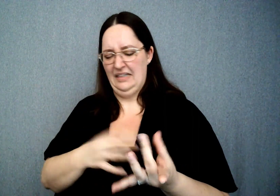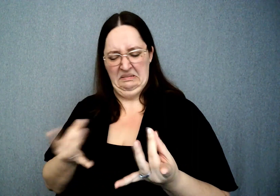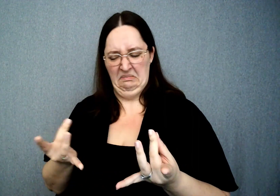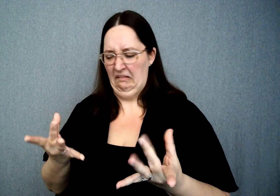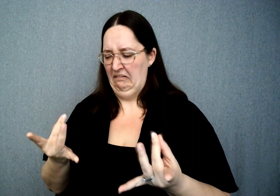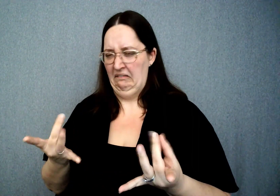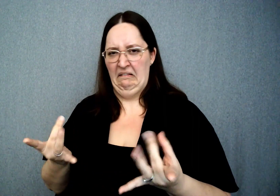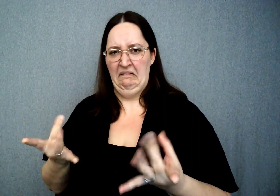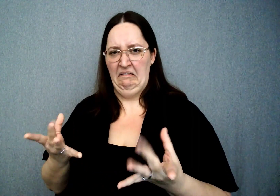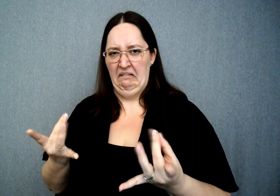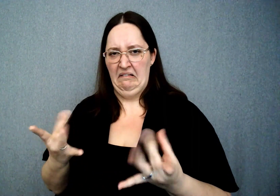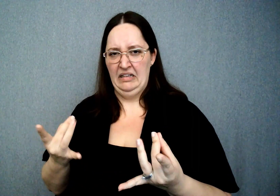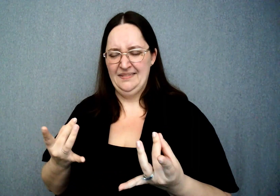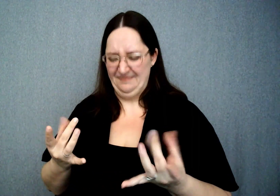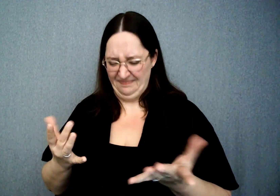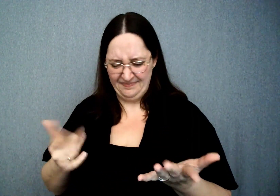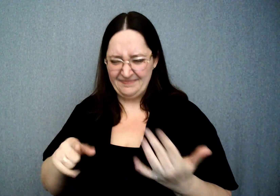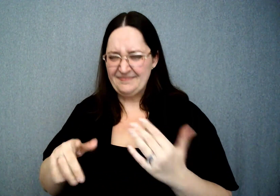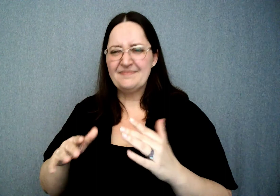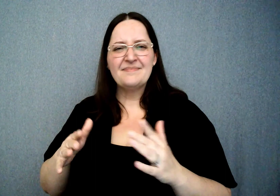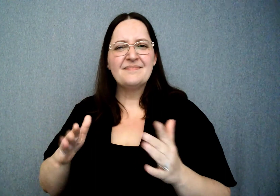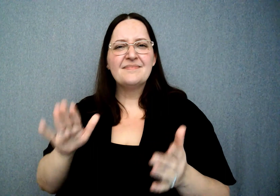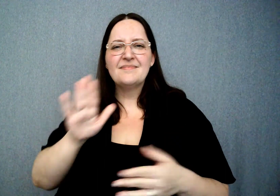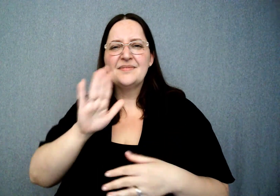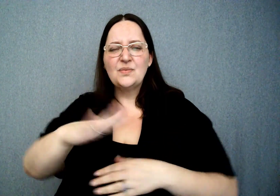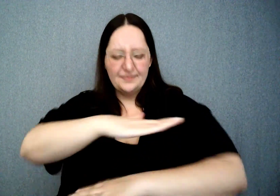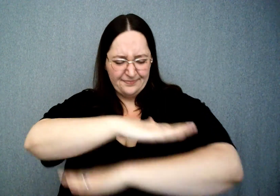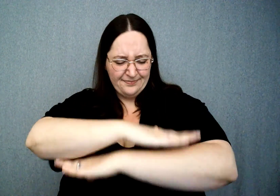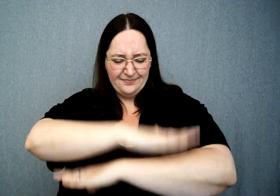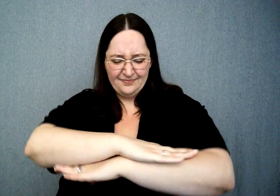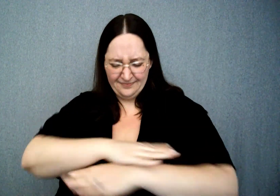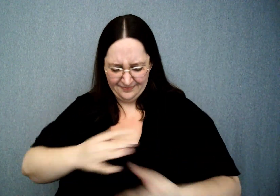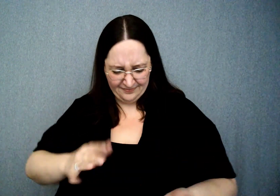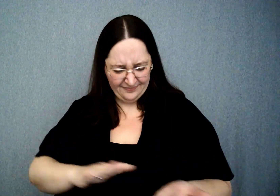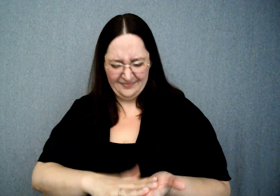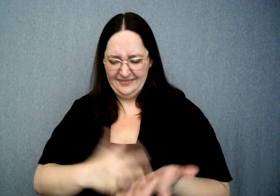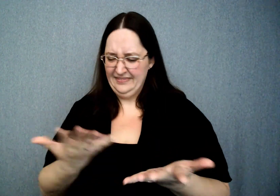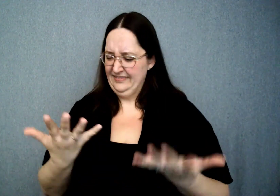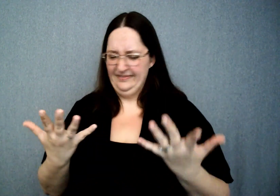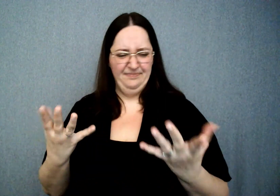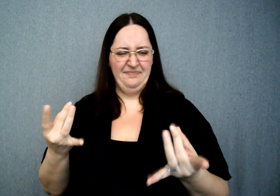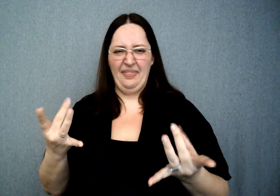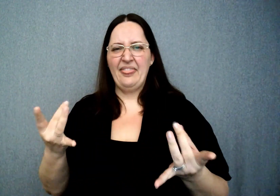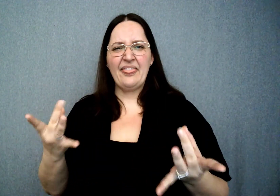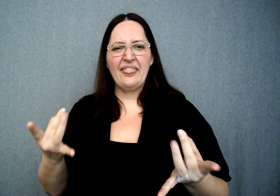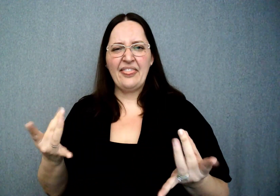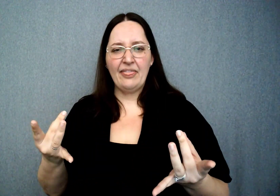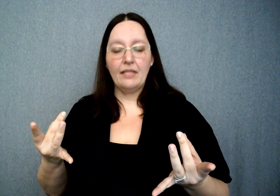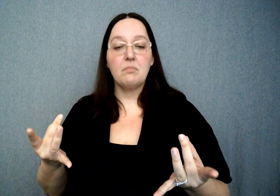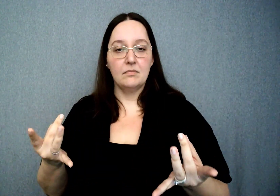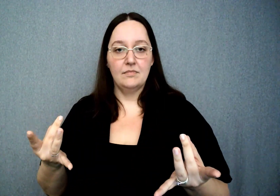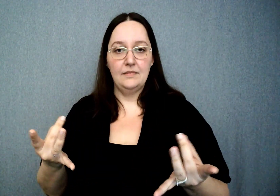All right, look like this is not pleasant. Ugh. Your desk, ugh, ew, it's so sticky.